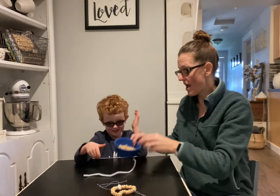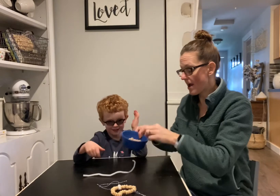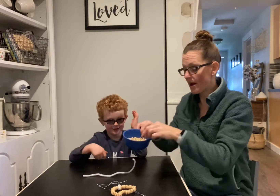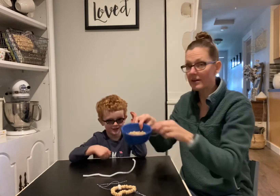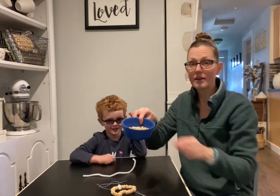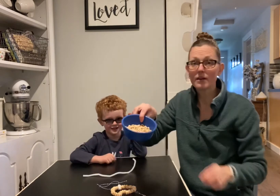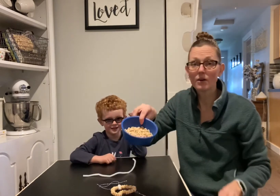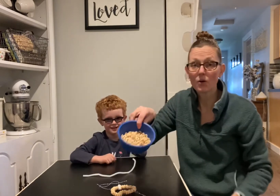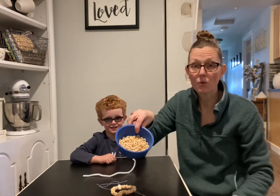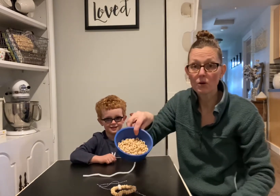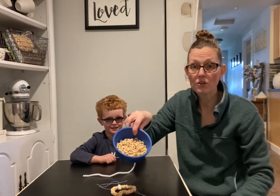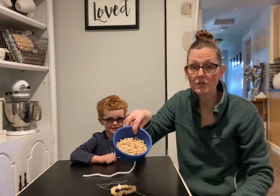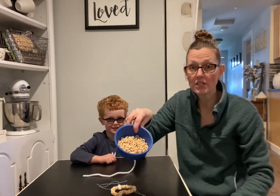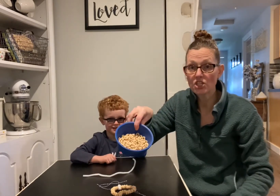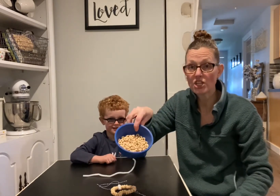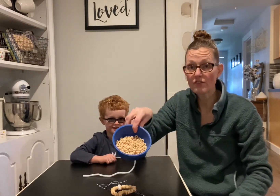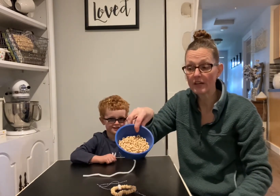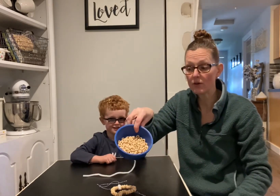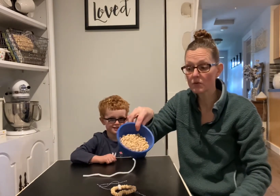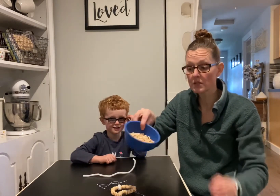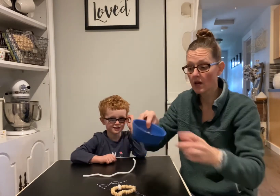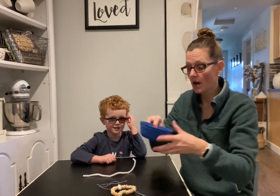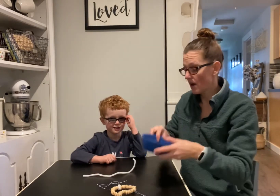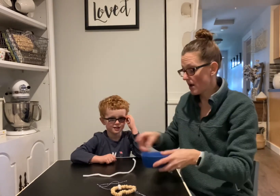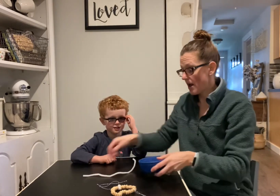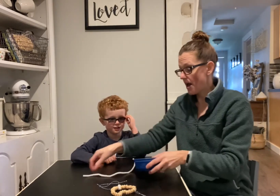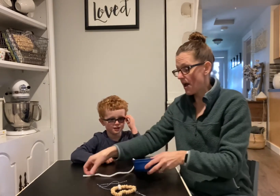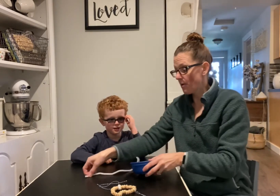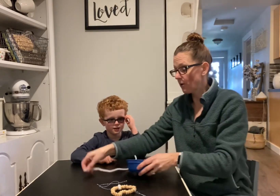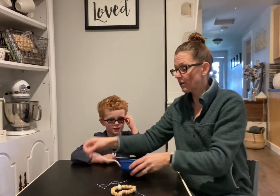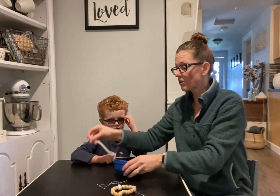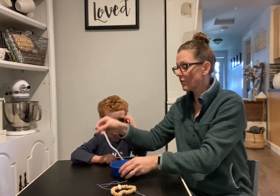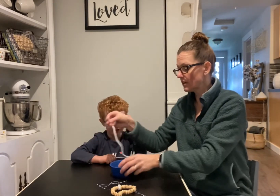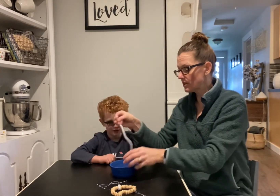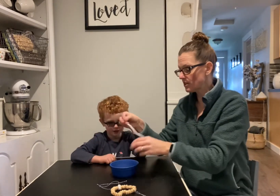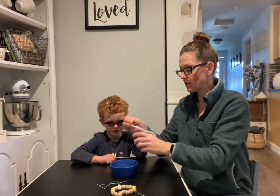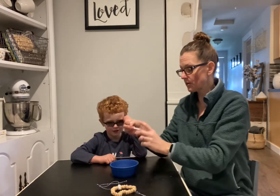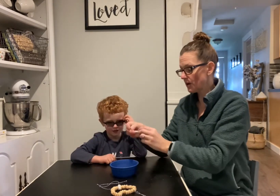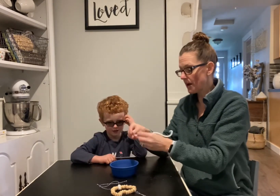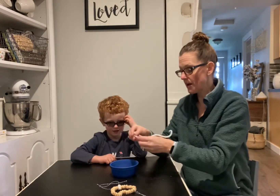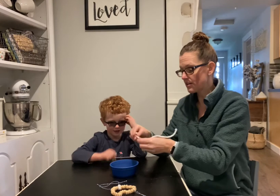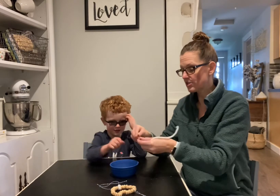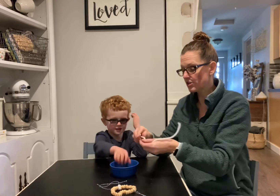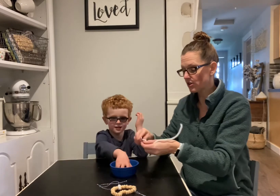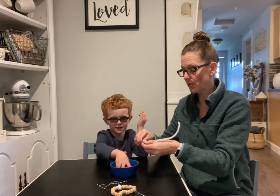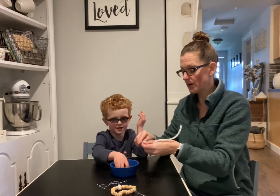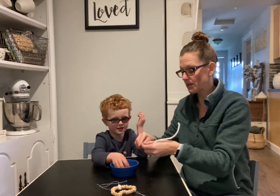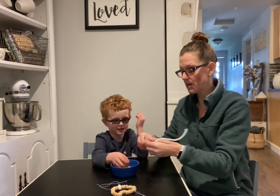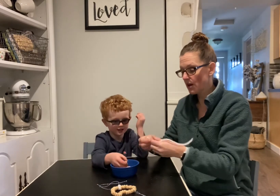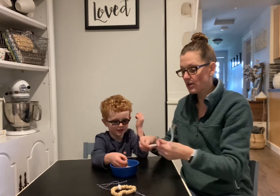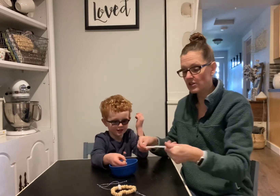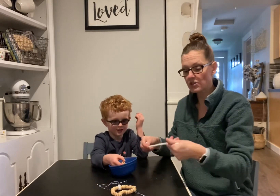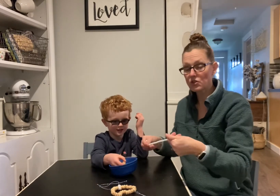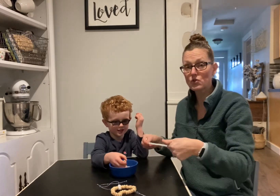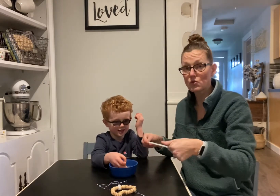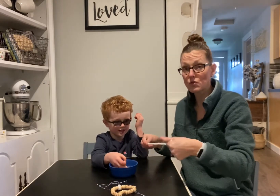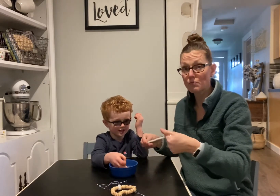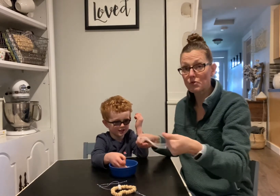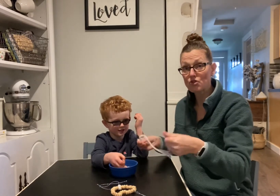and we're using Cheerios. And what you're going to do is you're going to